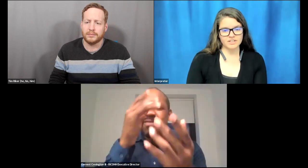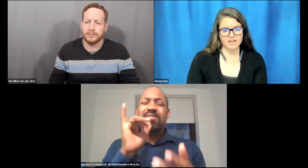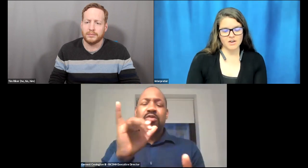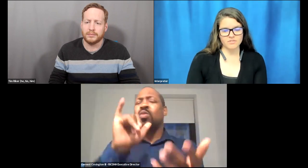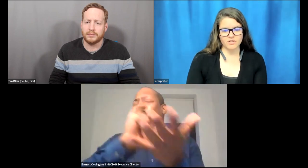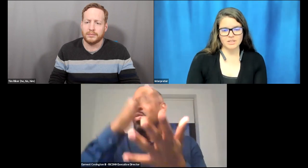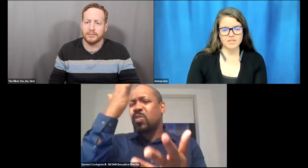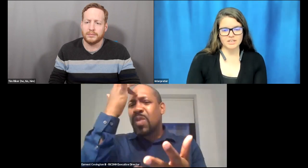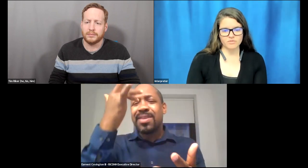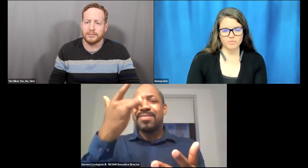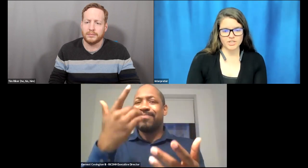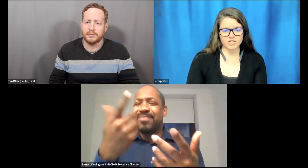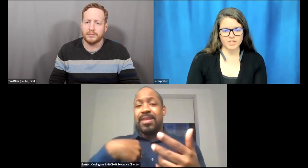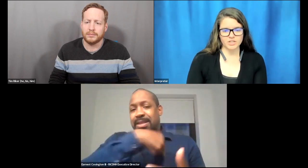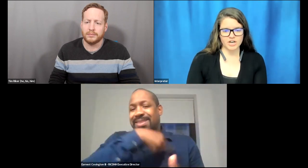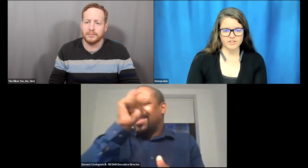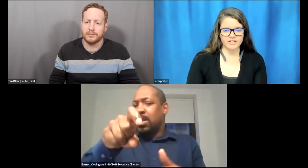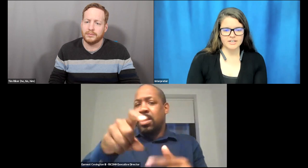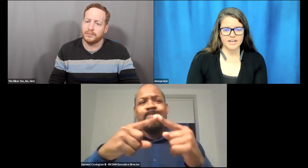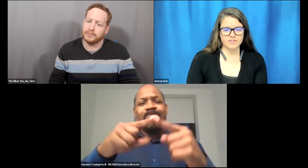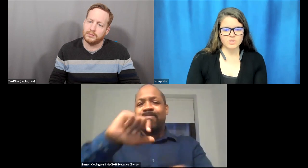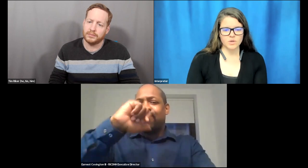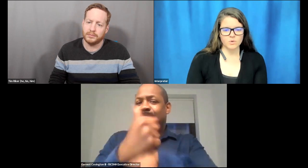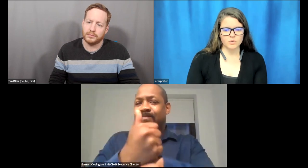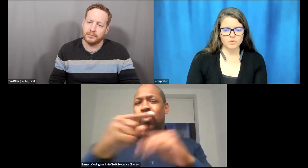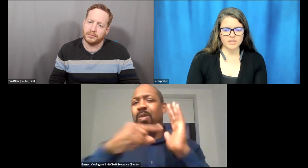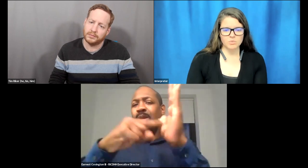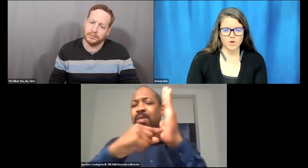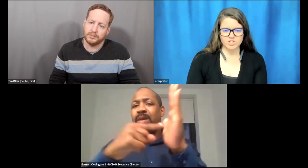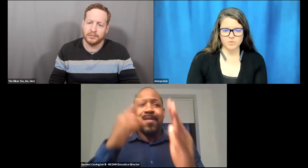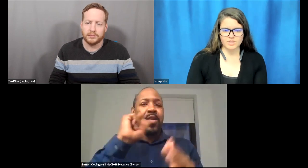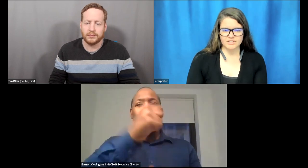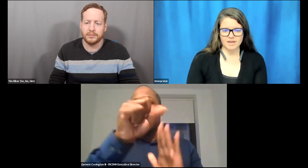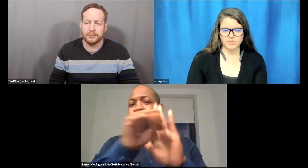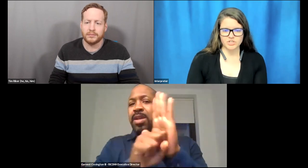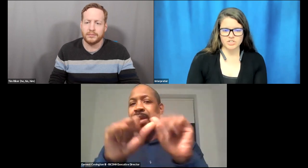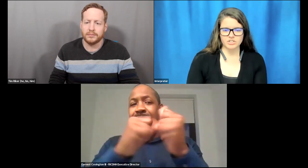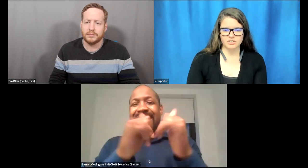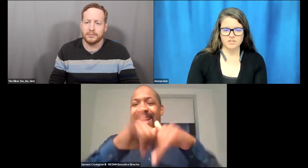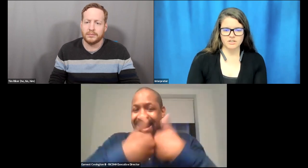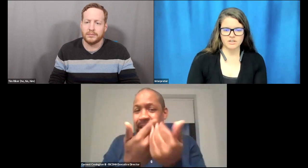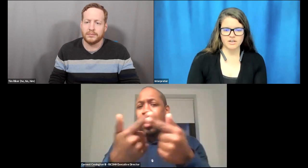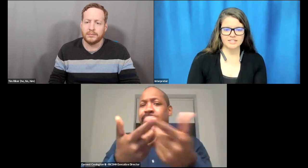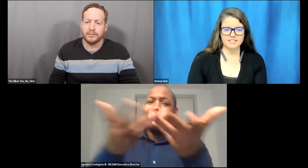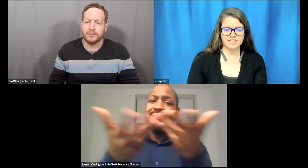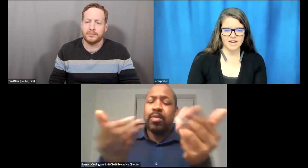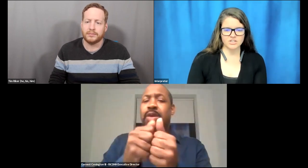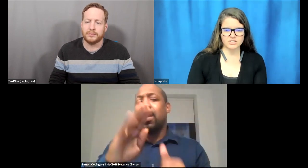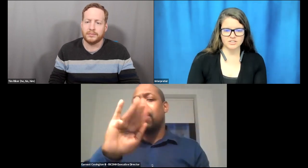feeling of limited information being shared. And so we really want to establish as a state agency